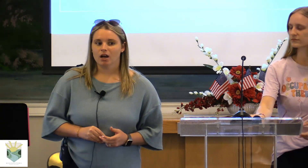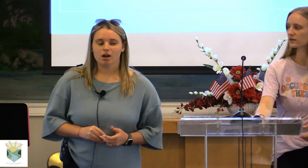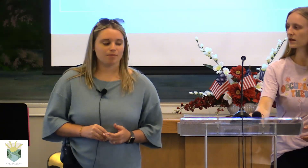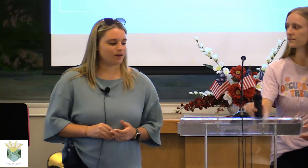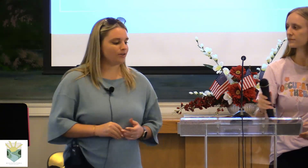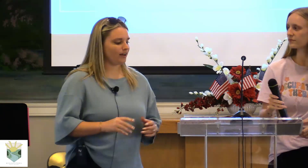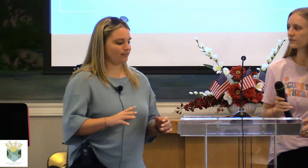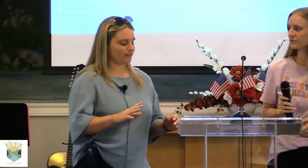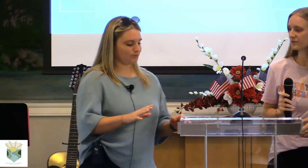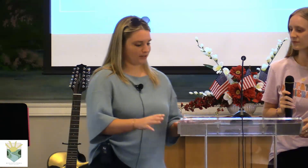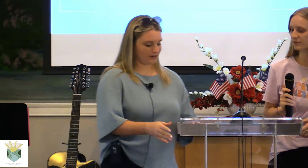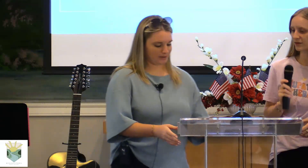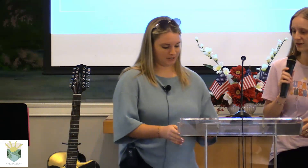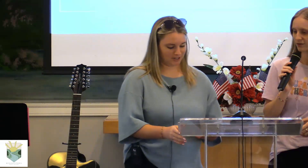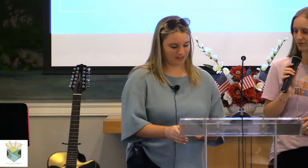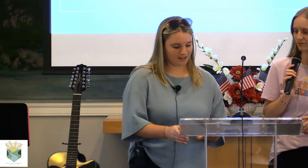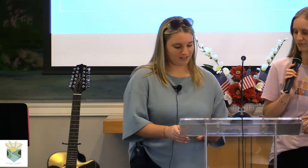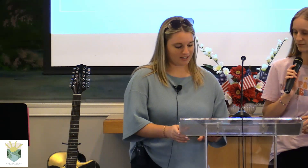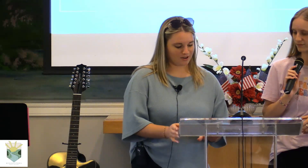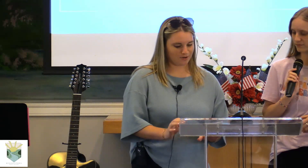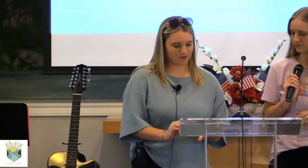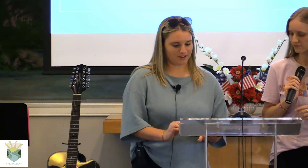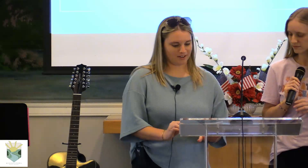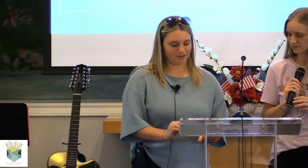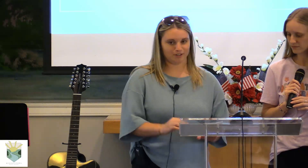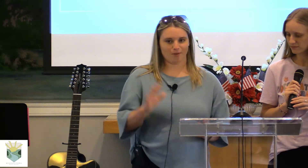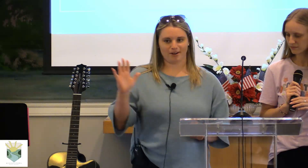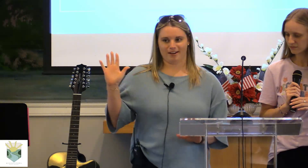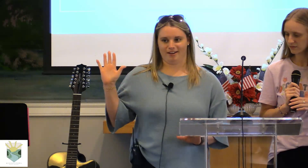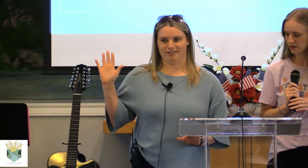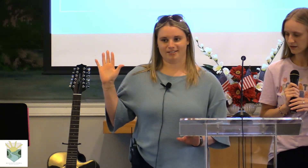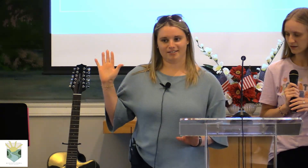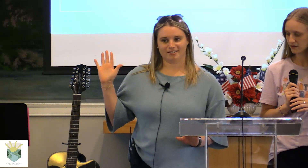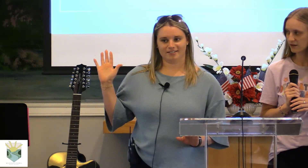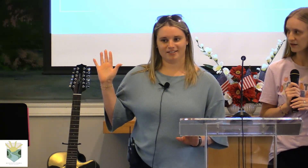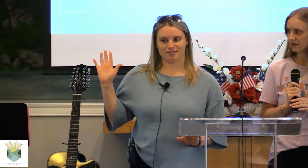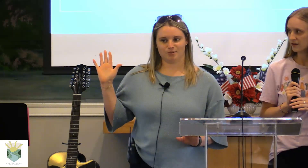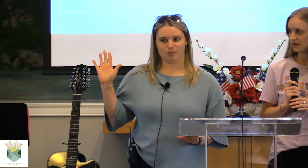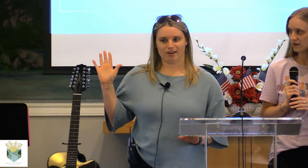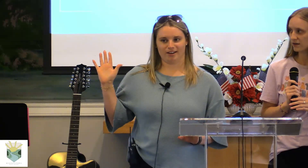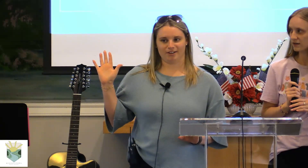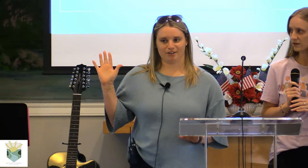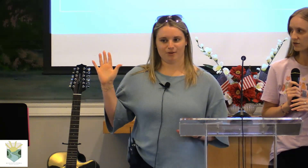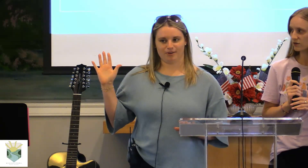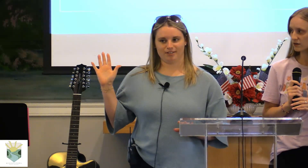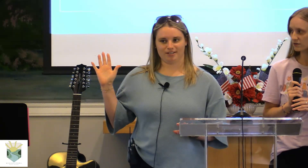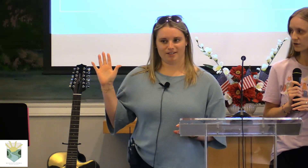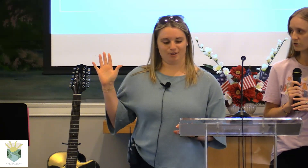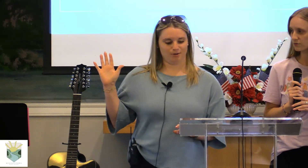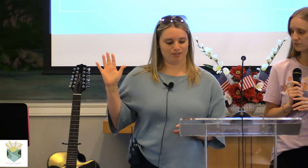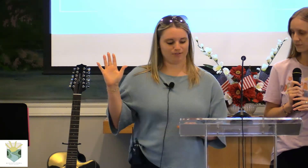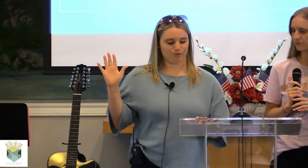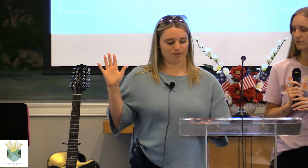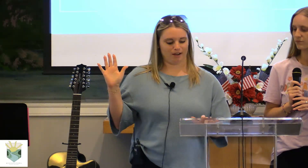hand? Oh yeah, that's a really great question. So your dominant hand is what you're going to use for the